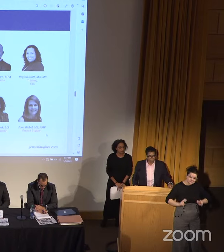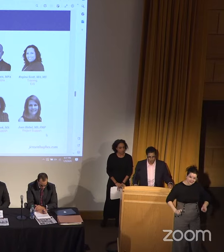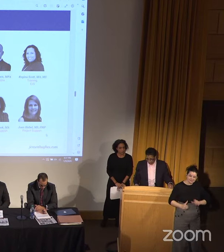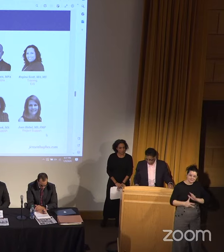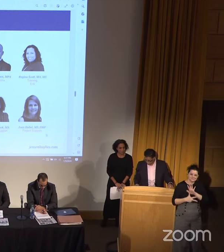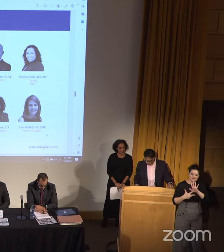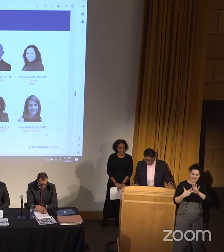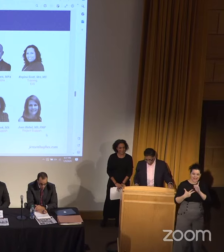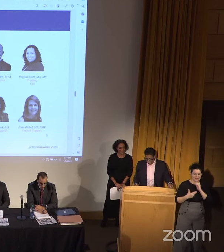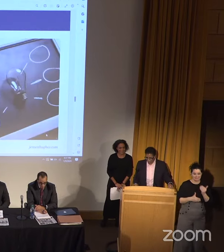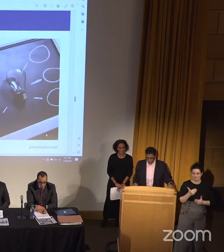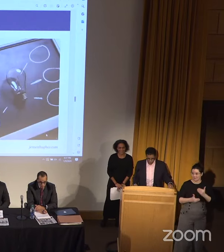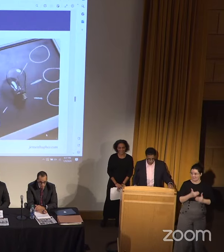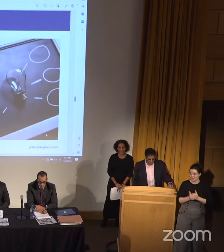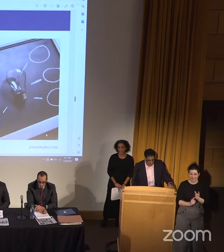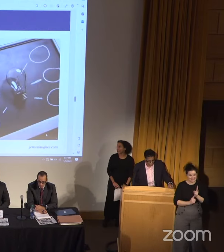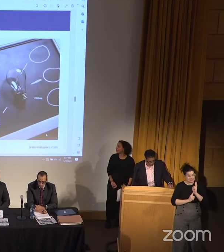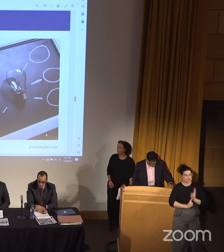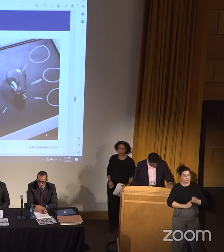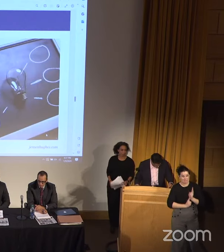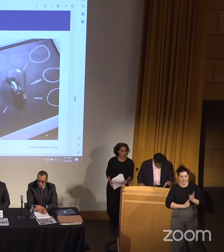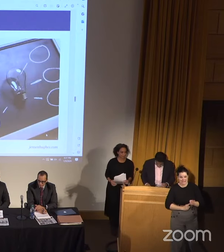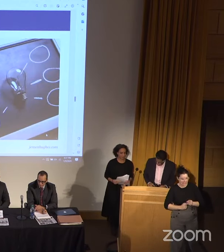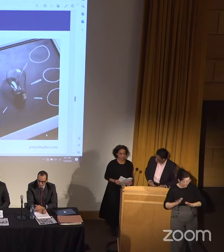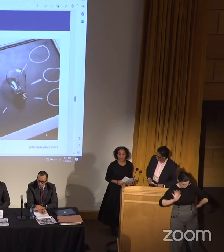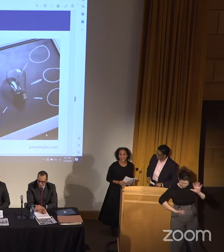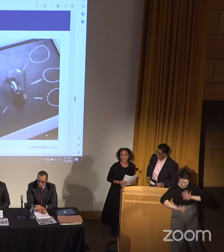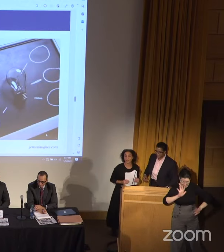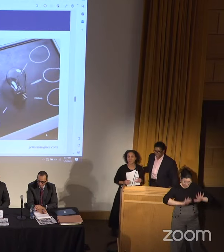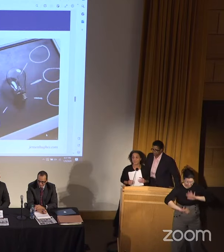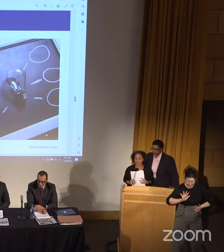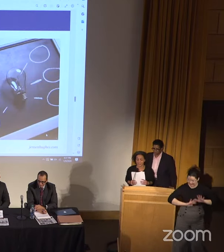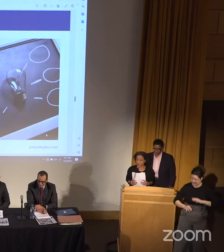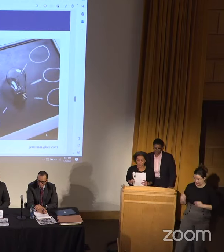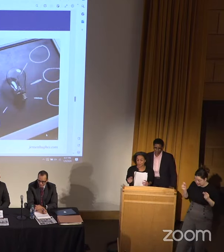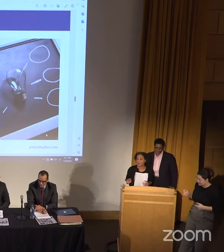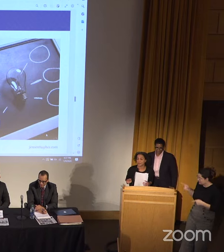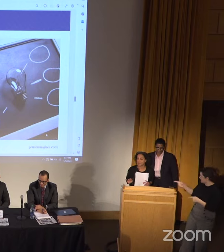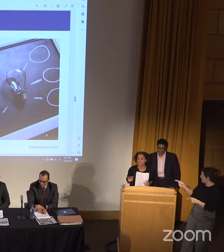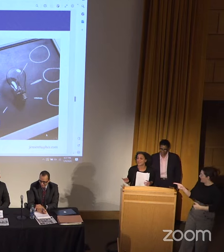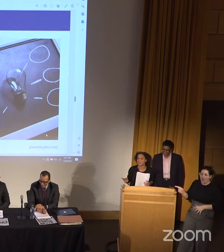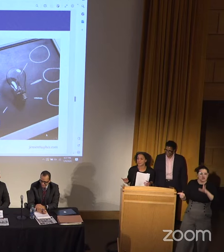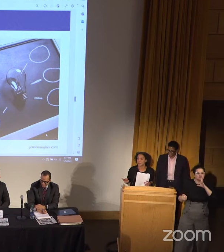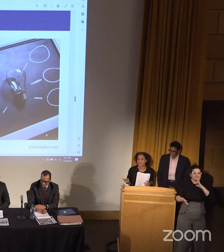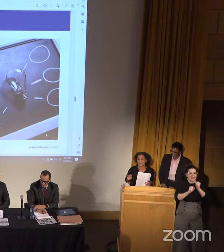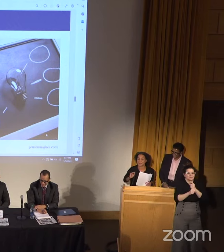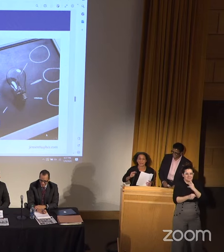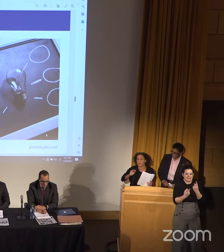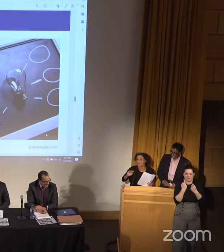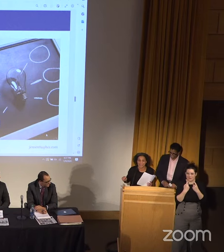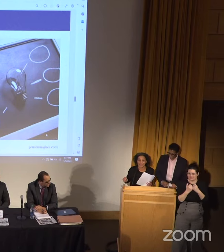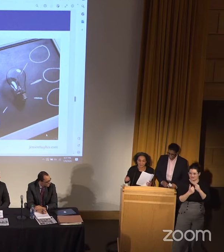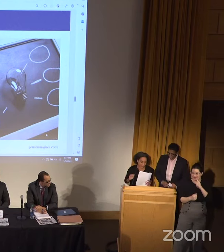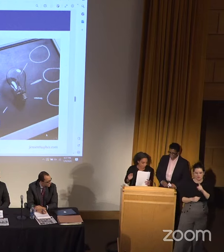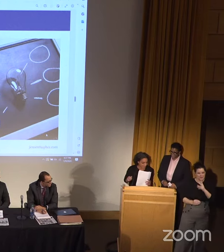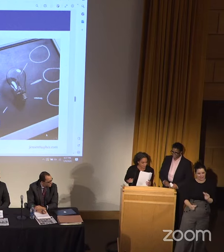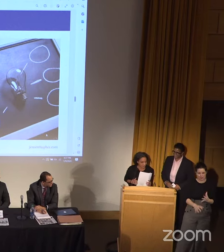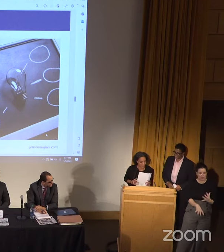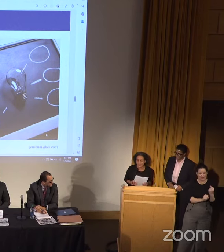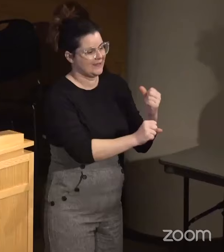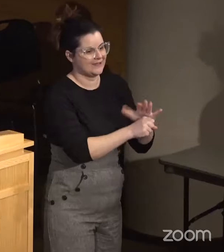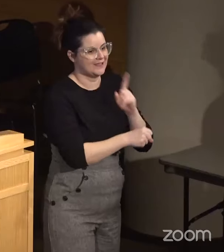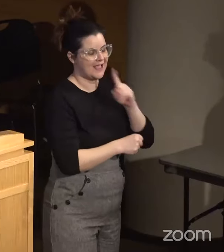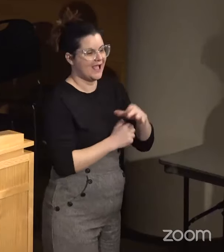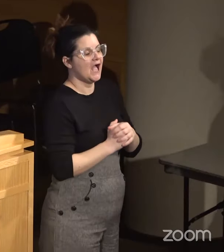And I'm going to move because we have two minutes. Oh my goodness. Hit it. If talk really fast, just ask me the questions. I'm going to go really quick. Press